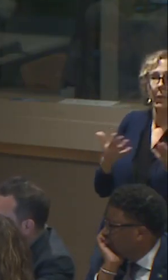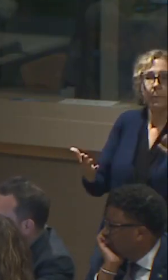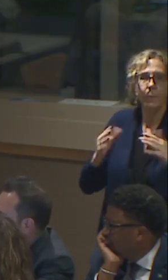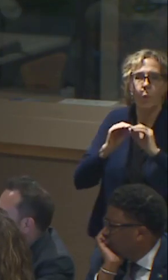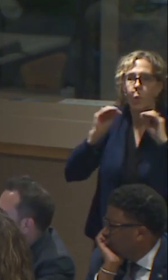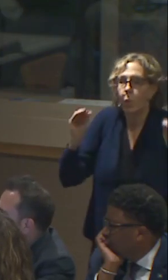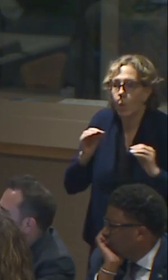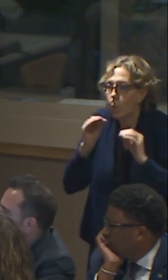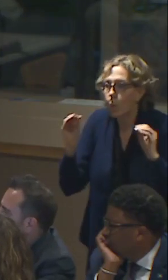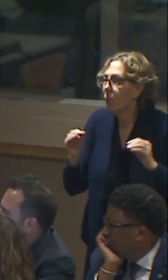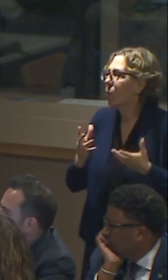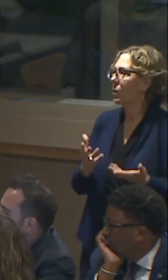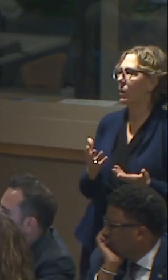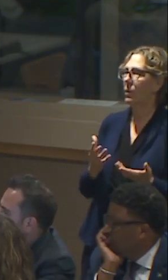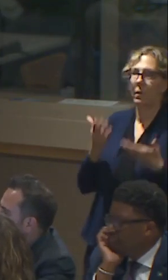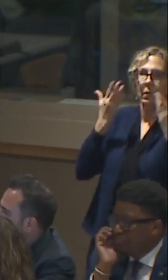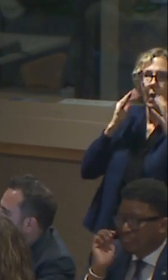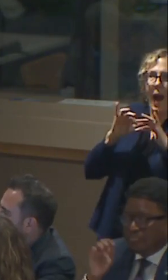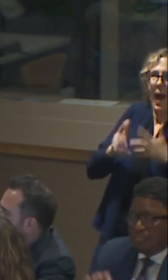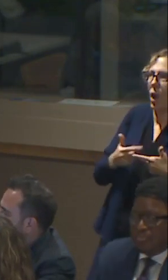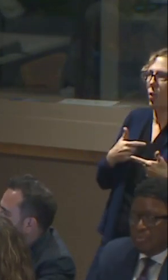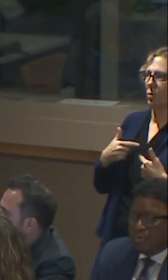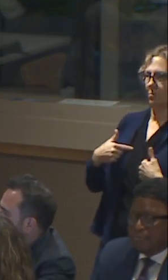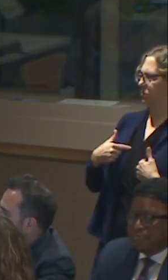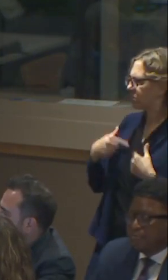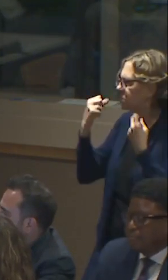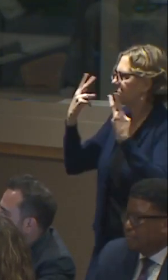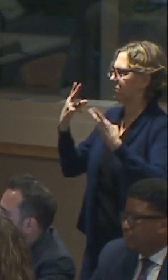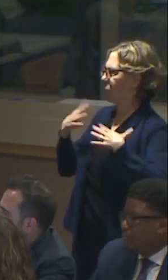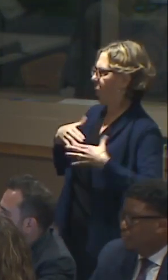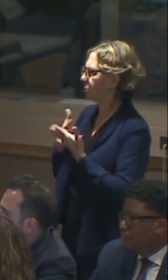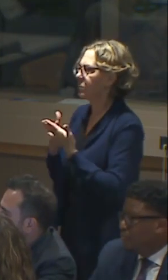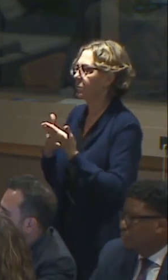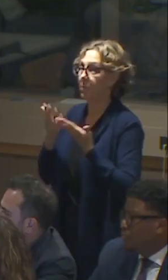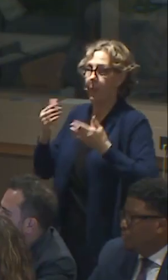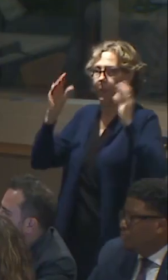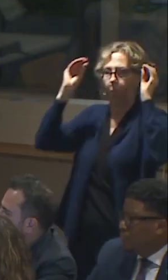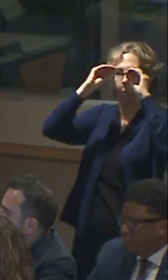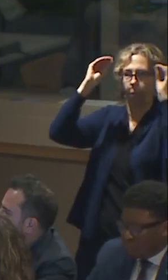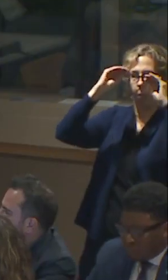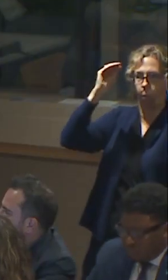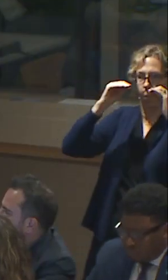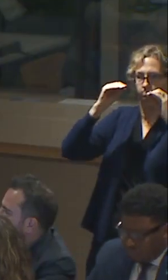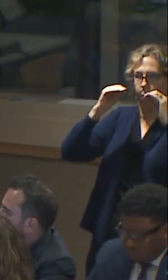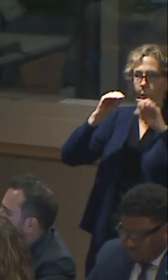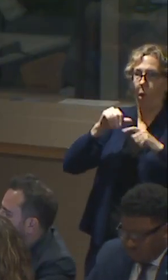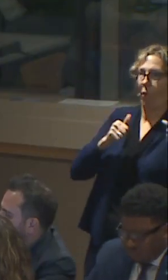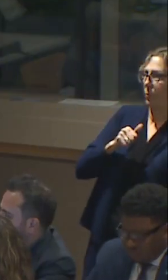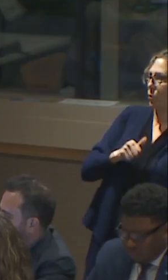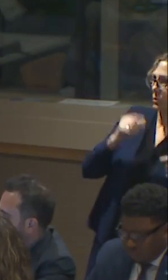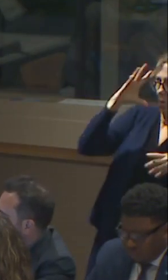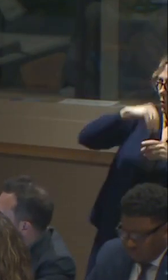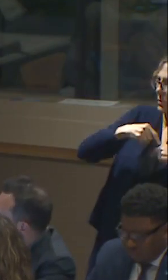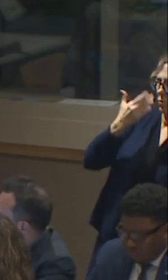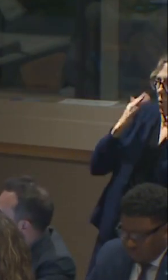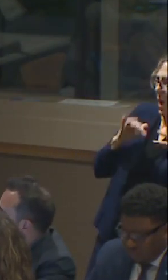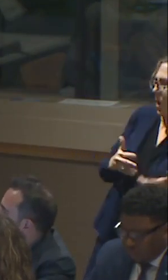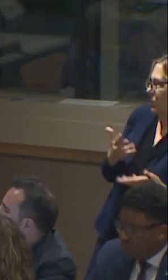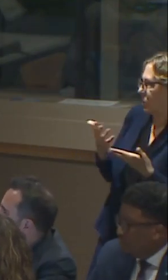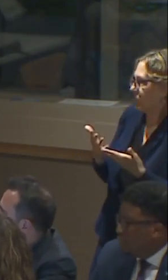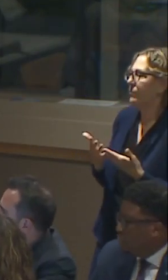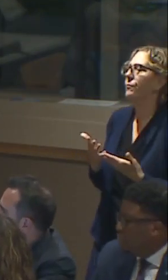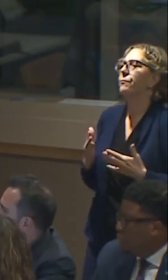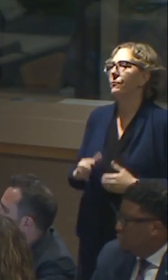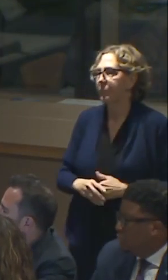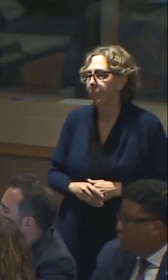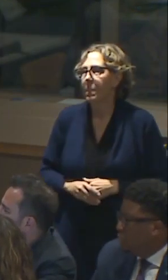if I didn't know to advocate for myself? And here's what I also want you to know. All of those skills did not in any